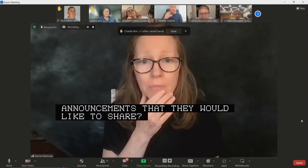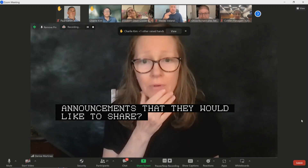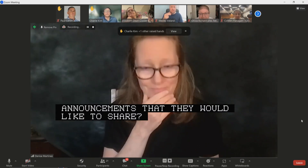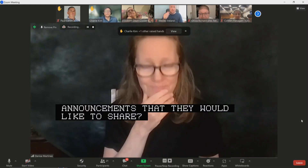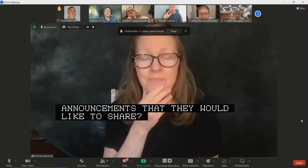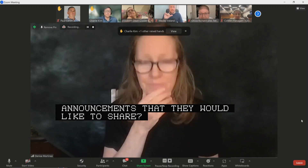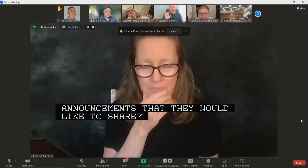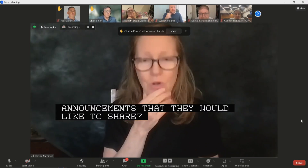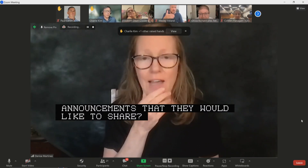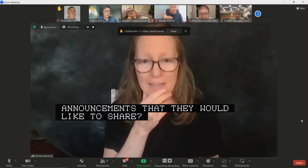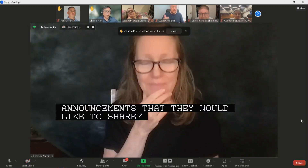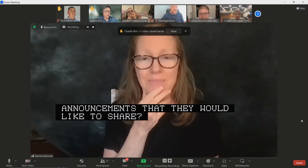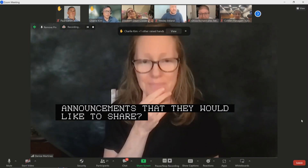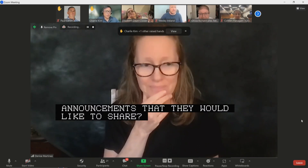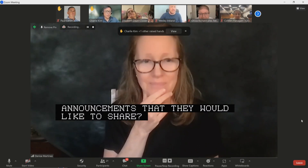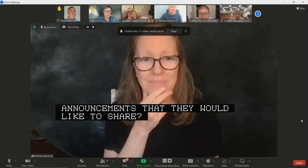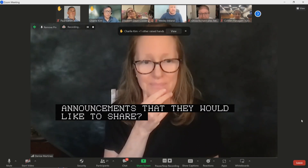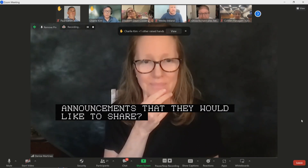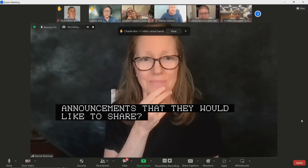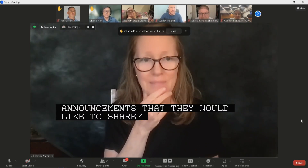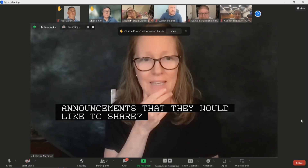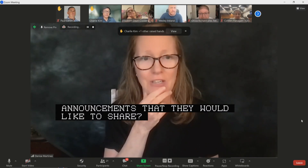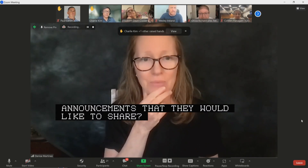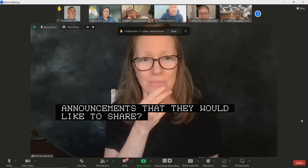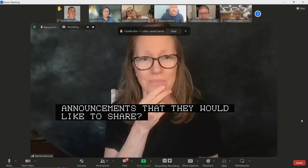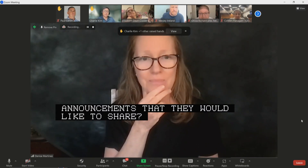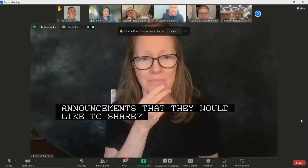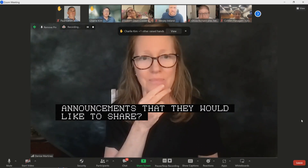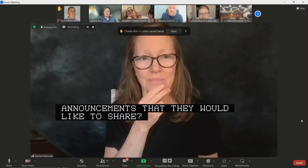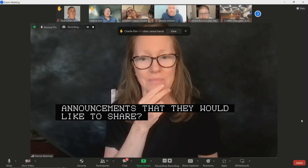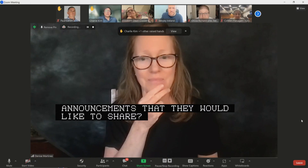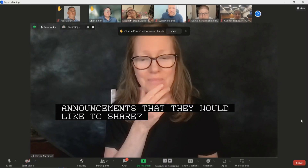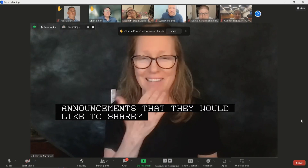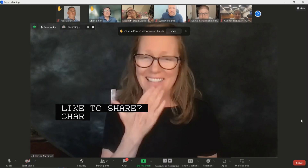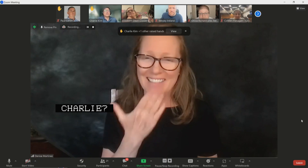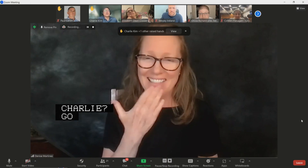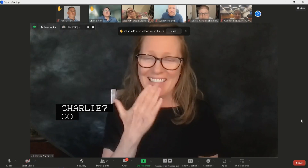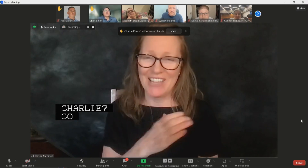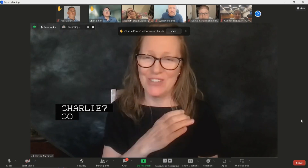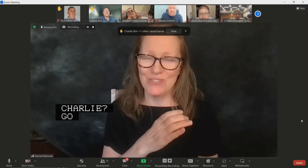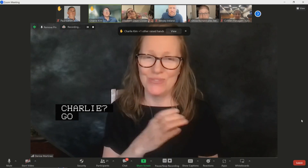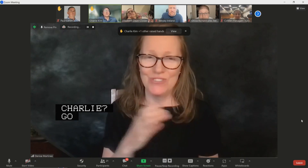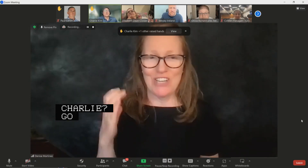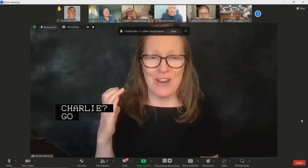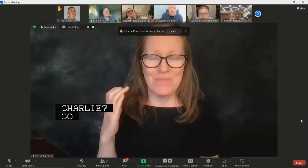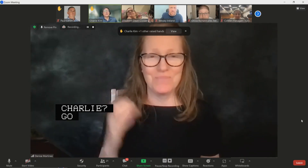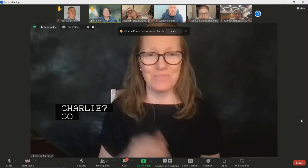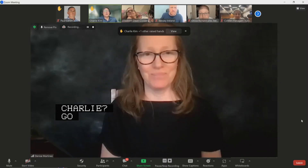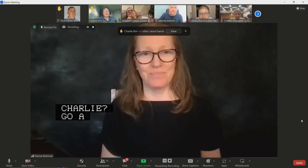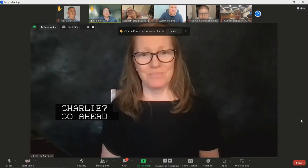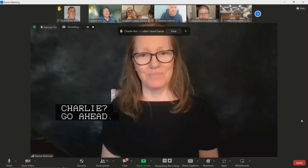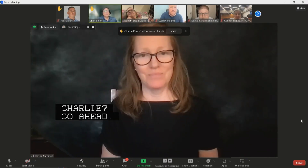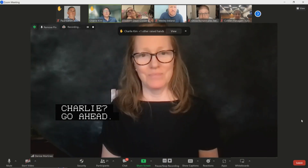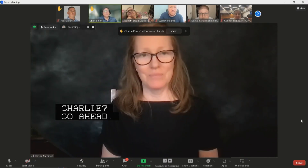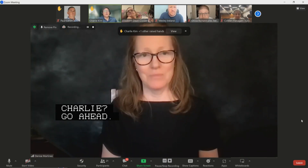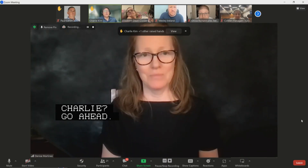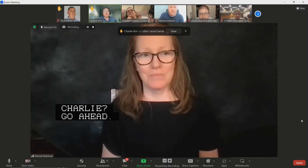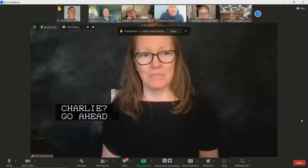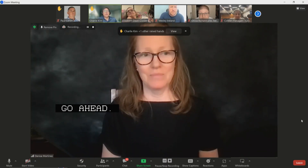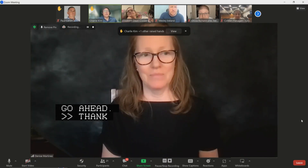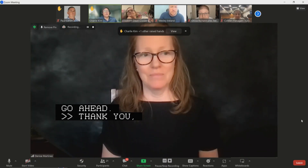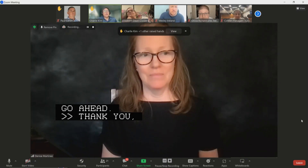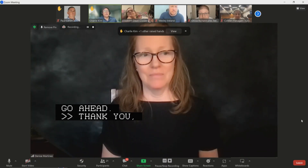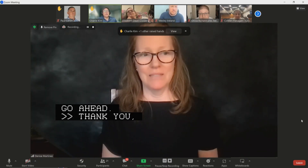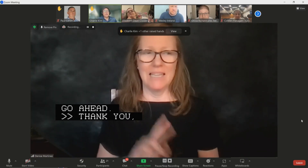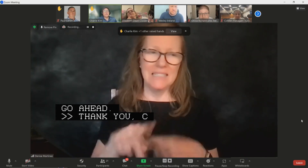Charlie Kim, go ahead. Thank you. Thank you, Chair. This is more a question and